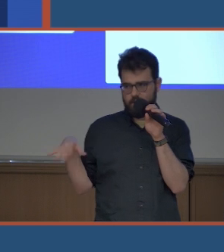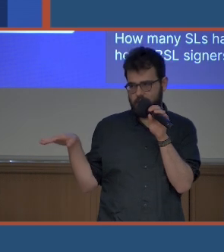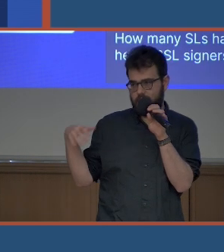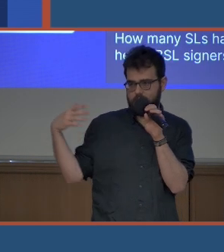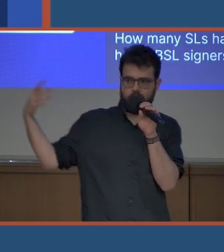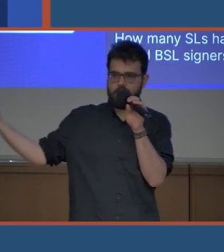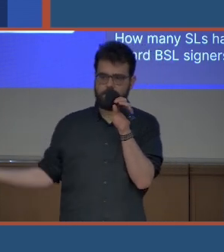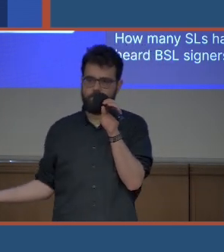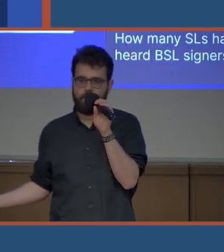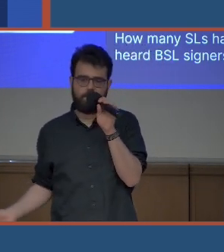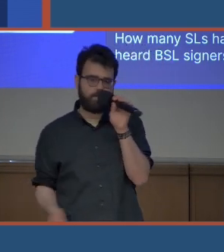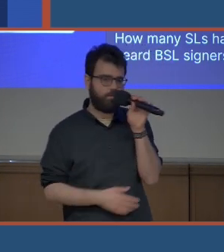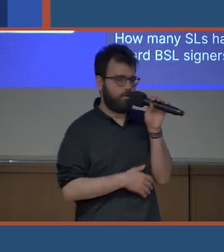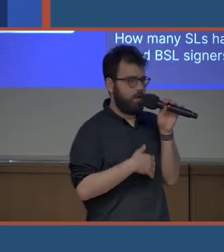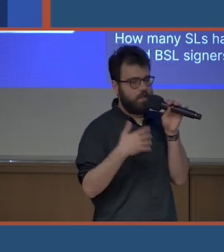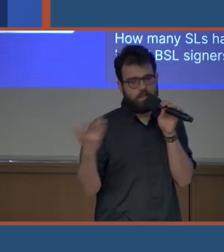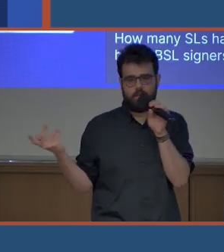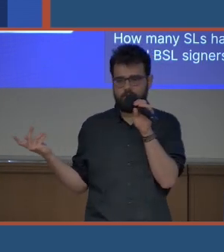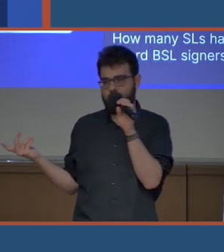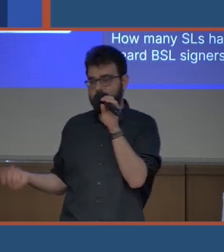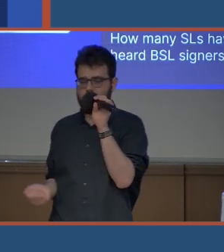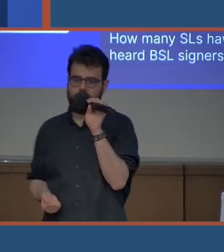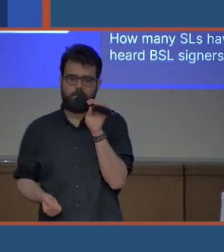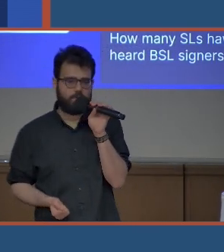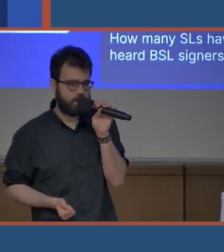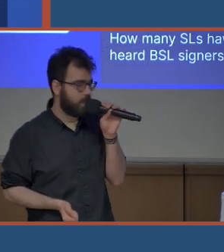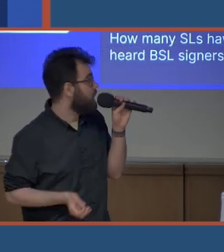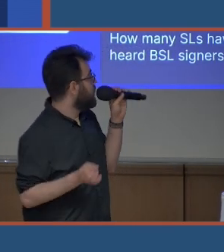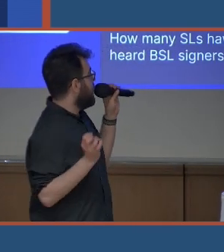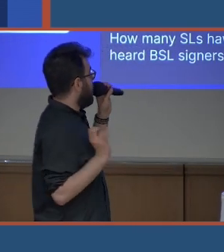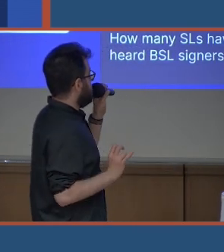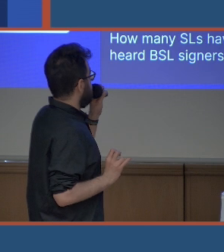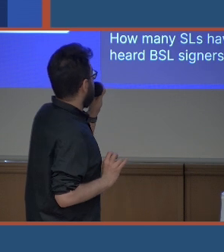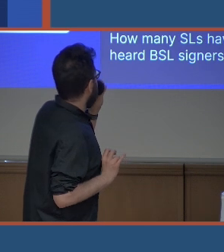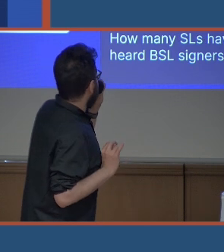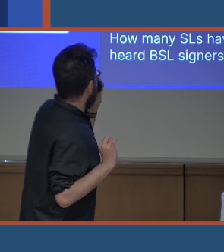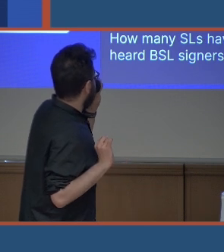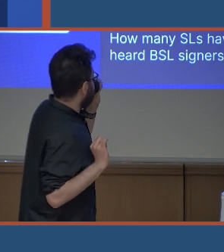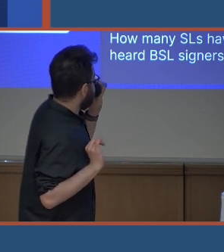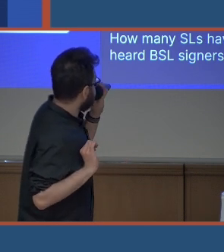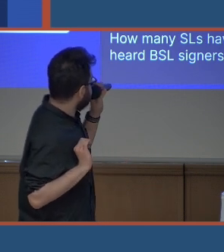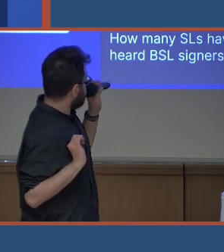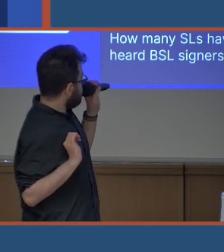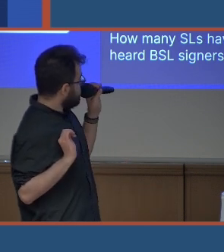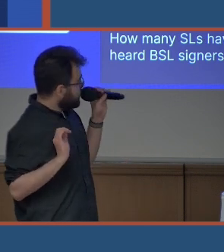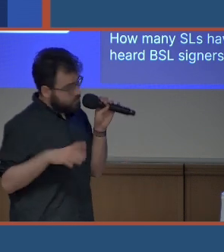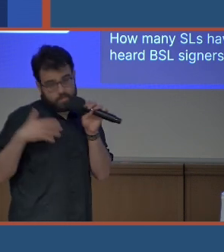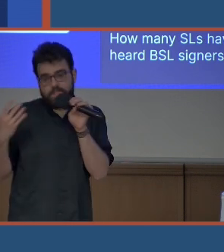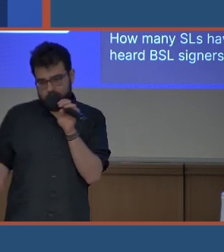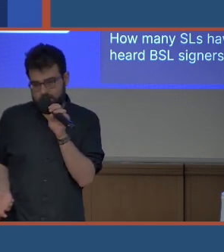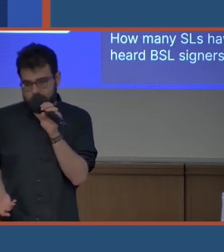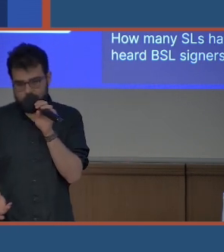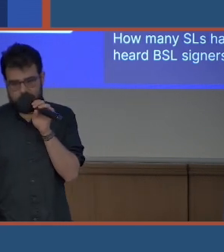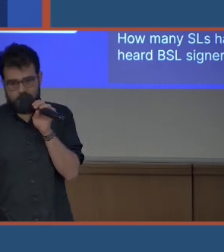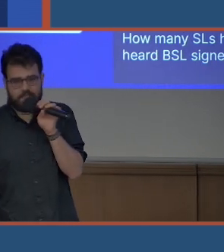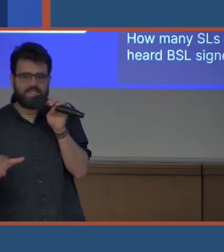in the Asian environment or African environment, I would say. So there is